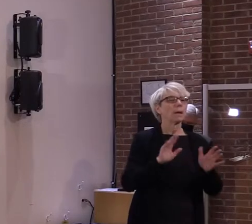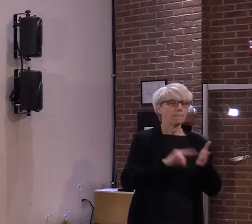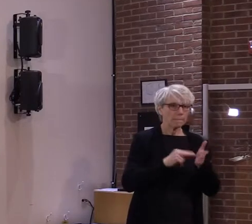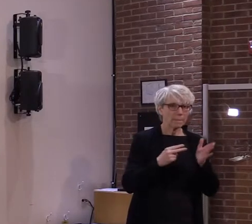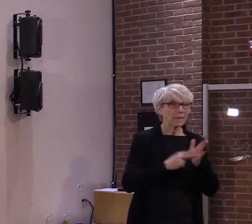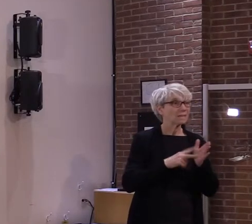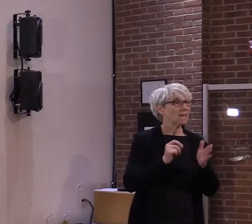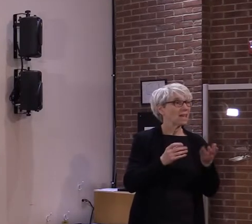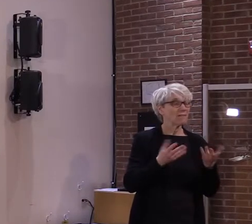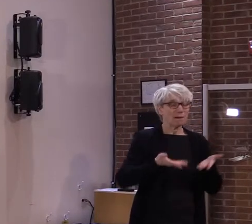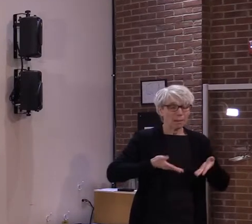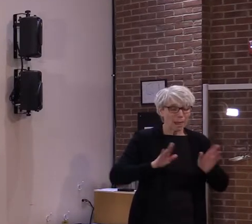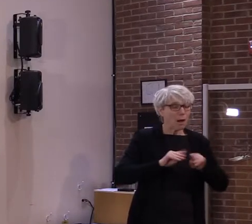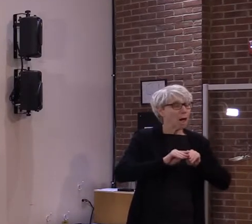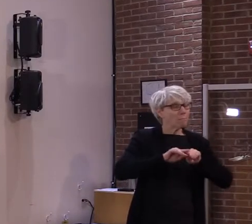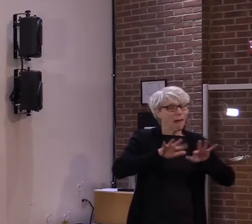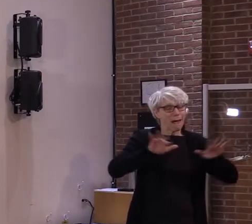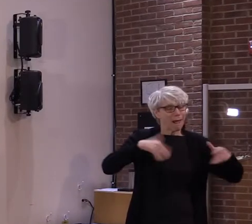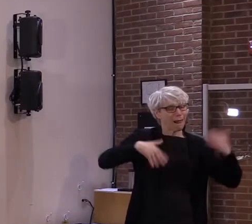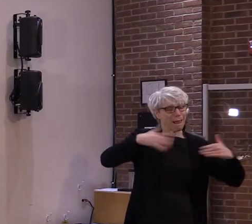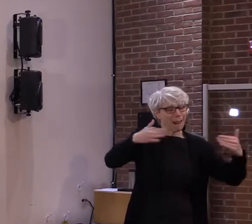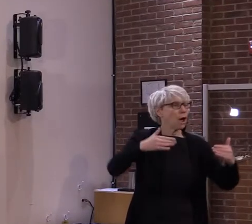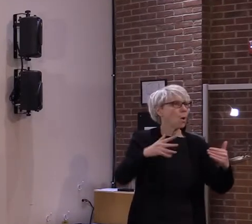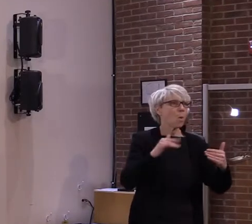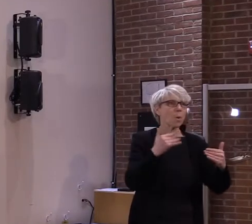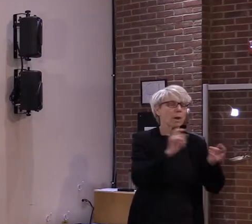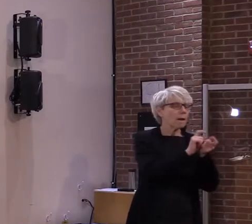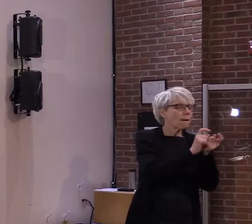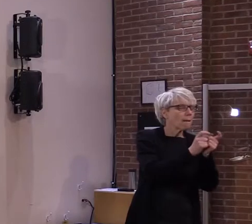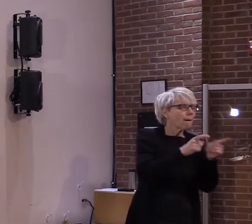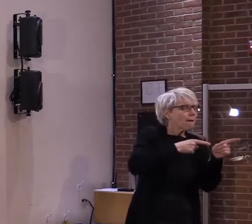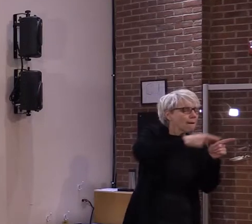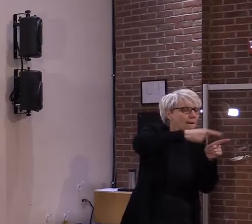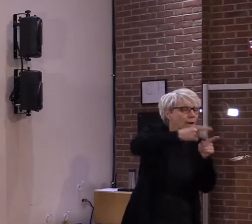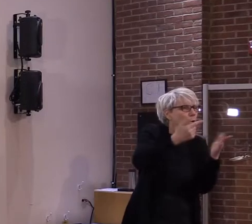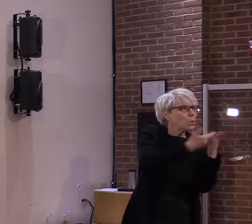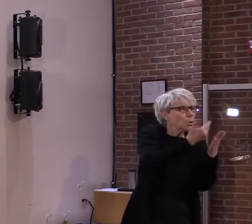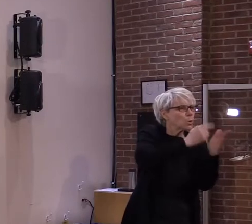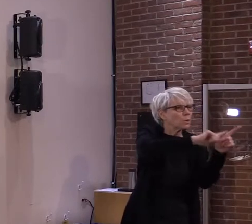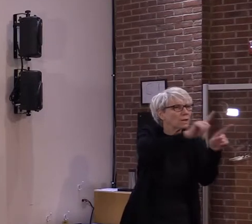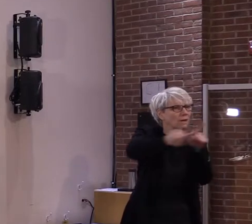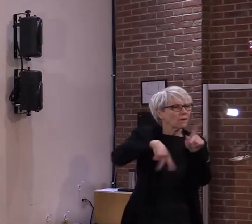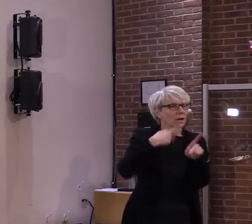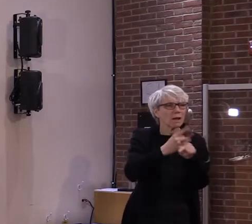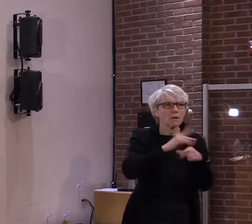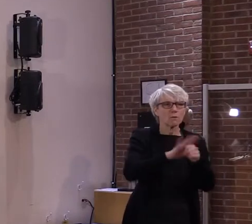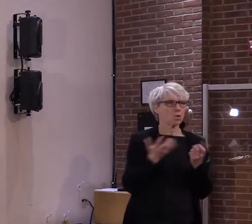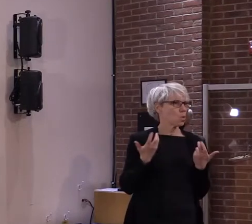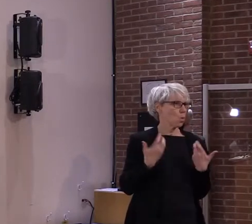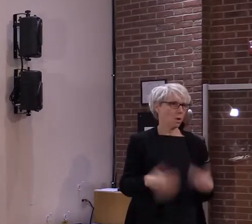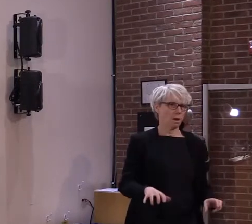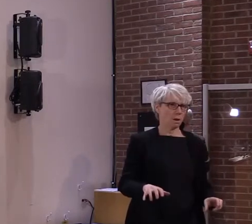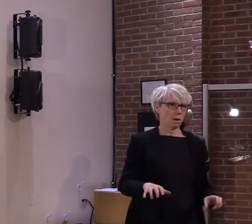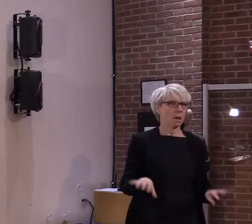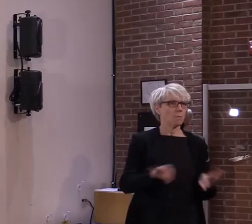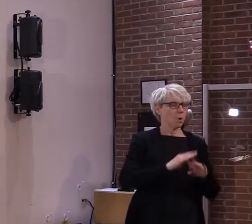variant strains to succeed, because the virus is just not able to be passed around and mutate.